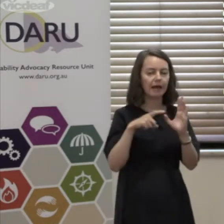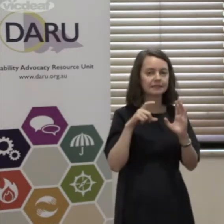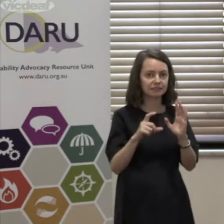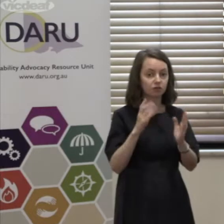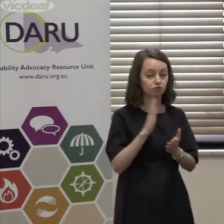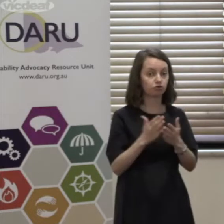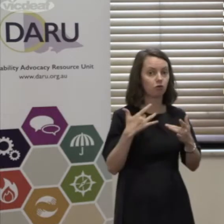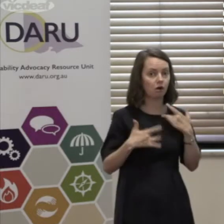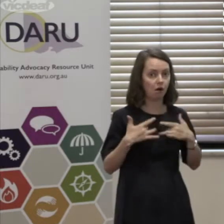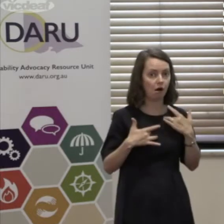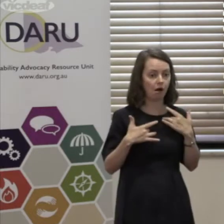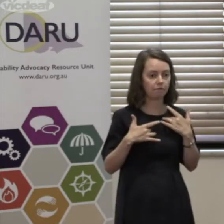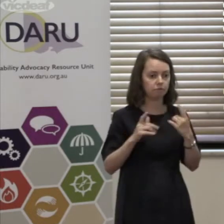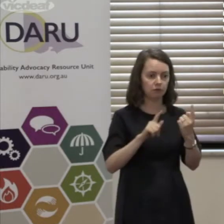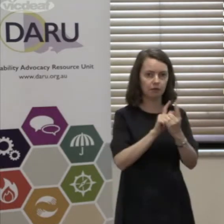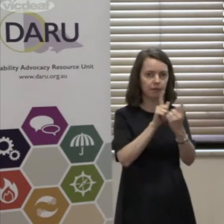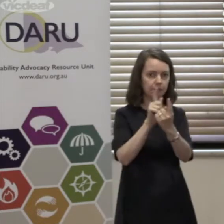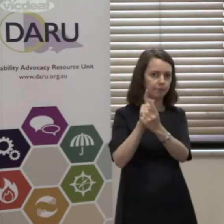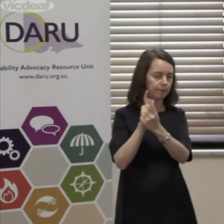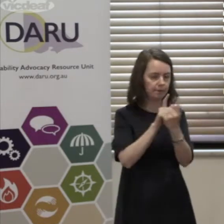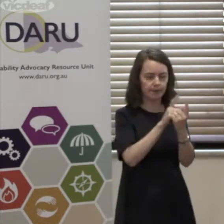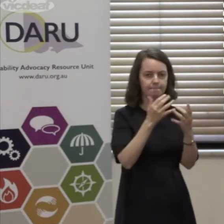time with NDIS participants.